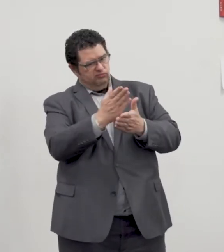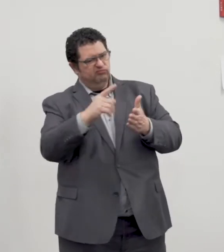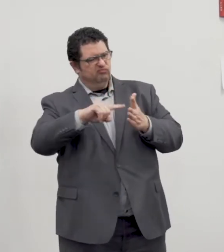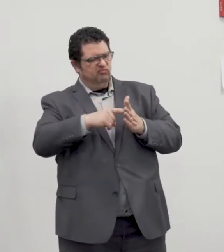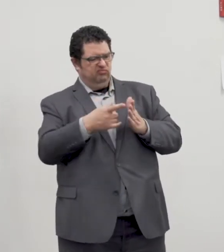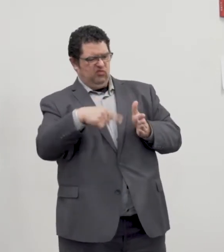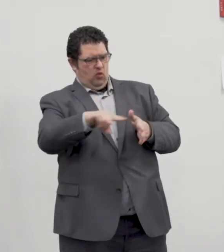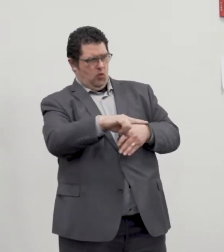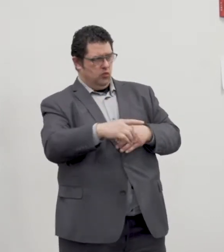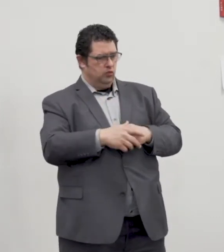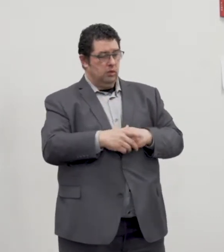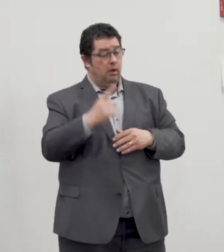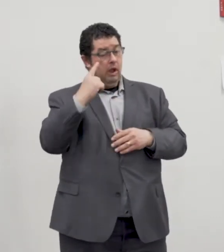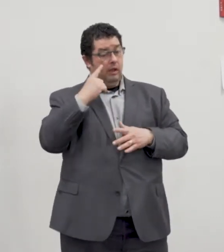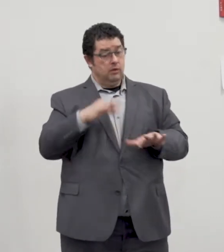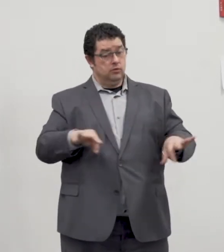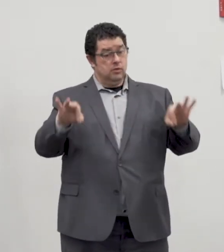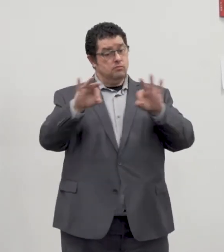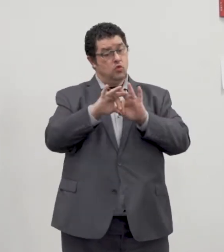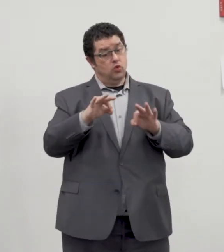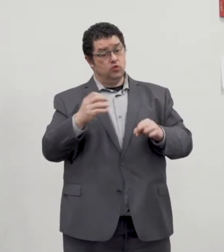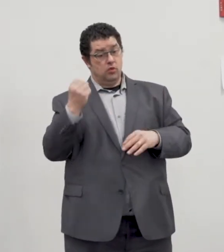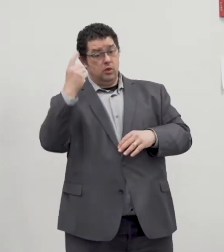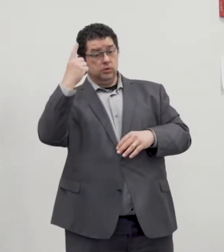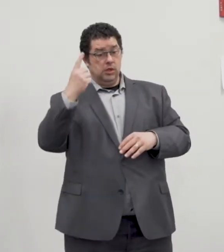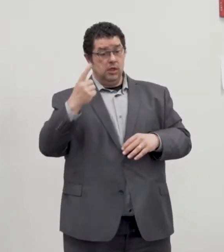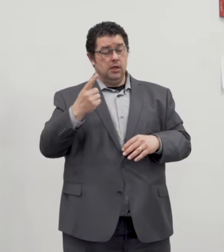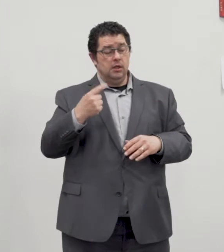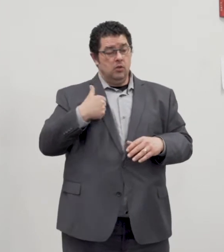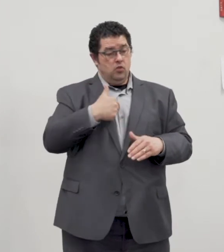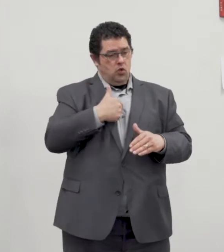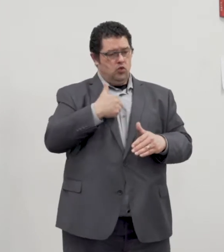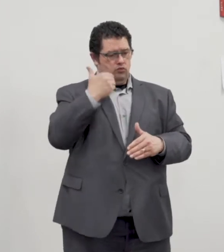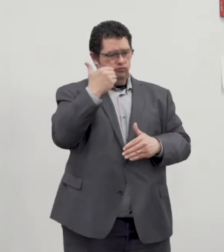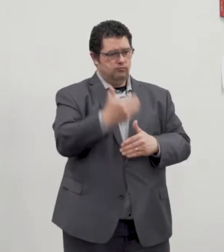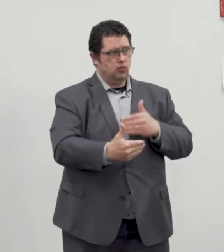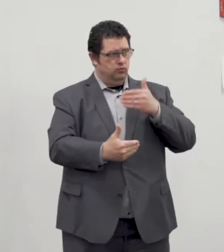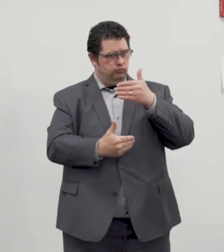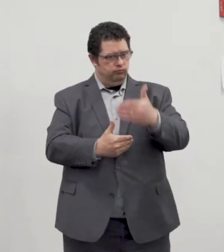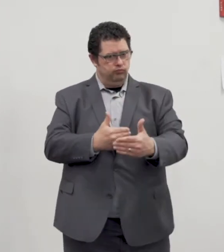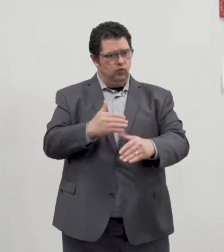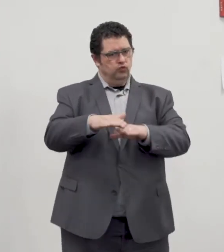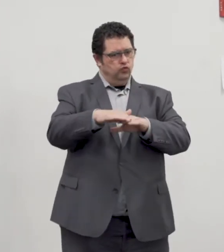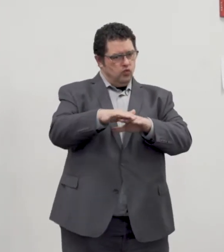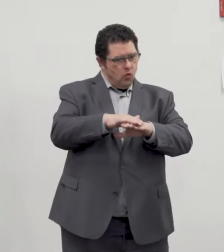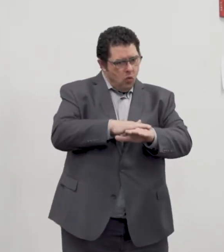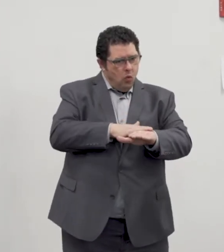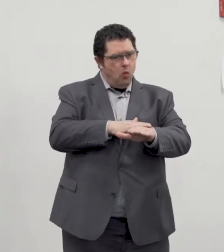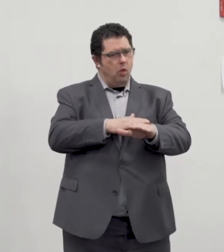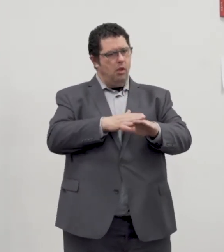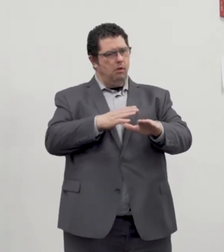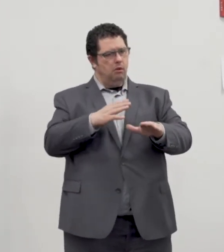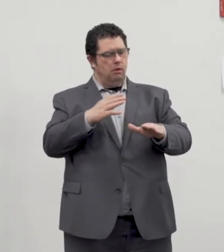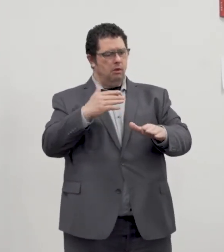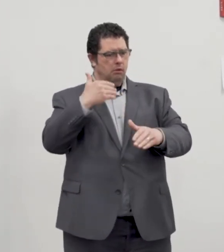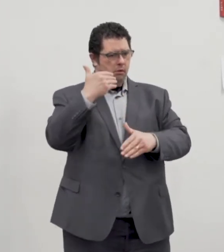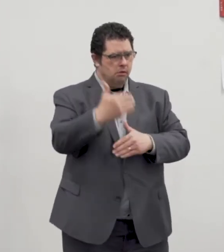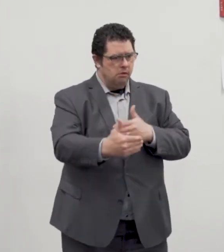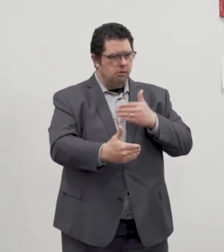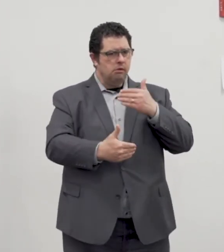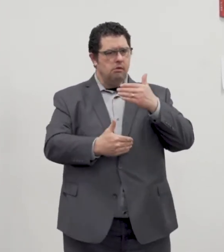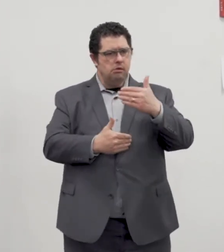I think it's very important to recognize that we are going to move slowly and deliberately in a measured way.